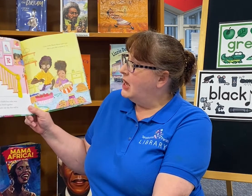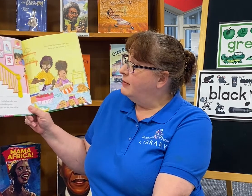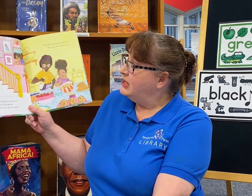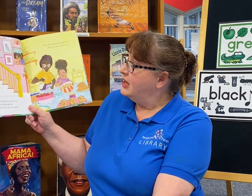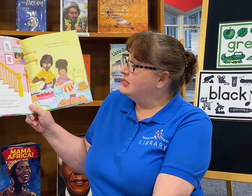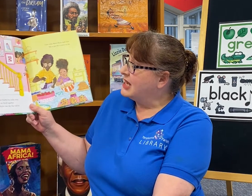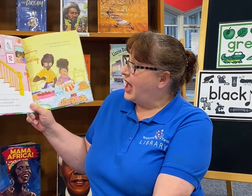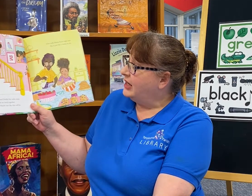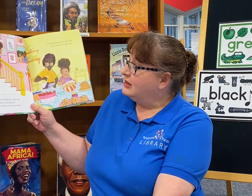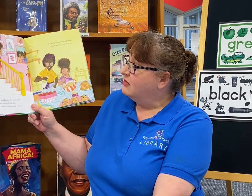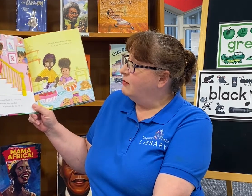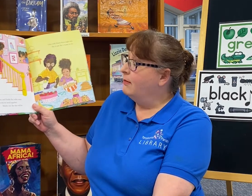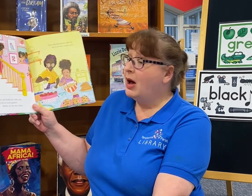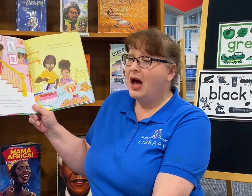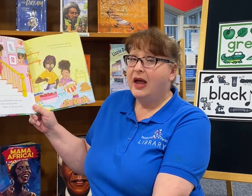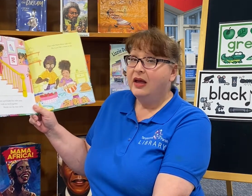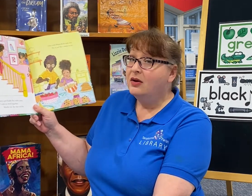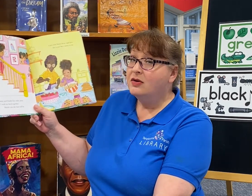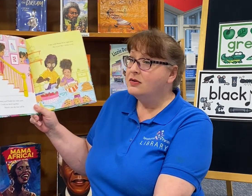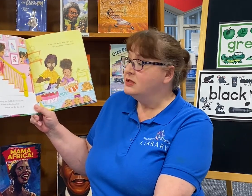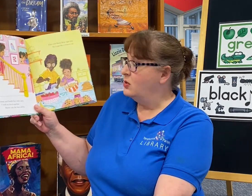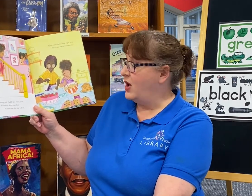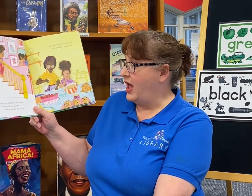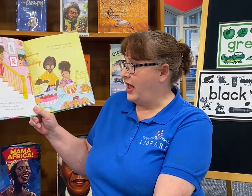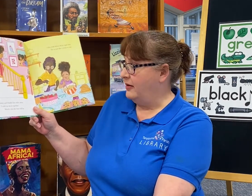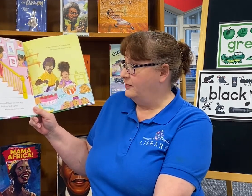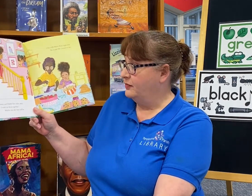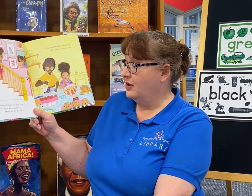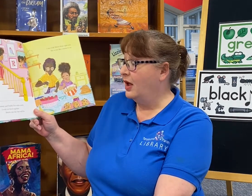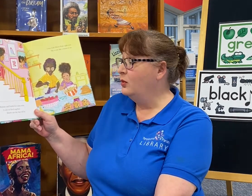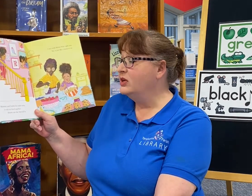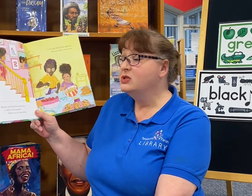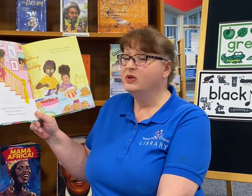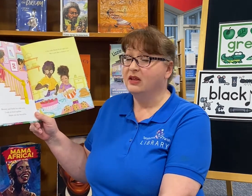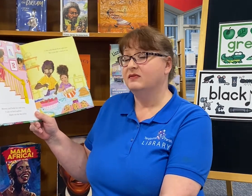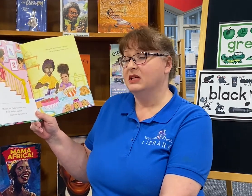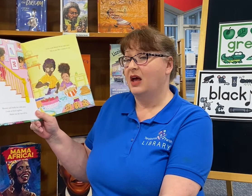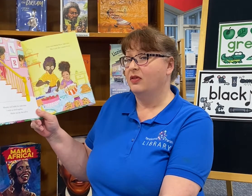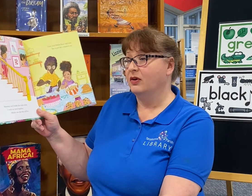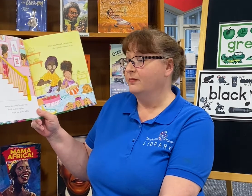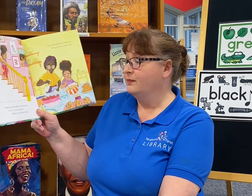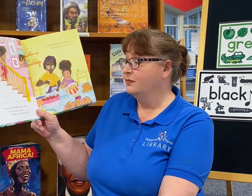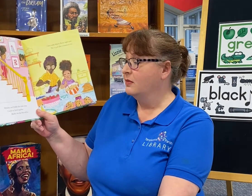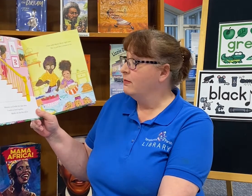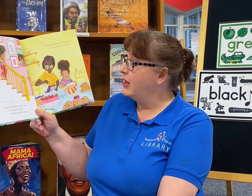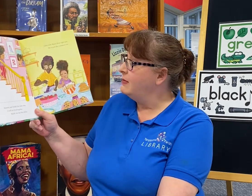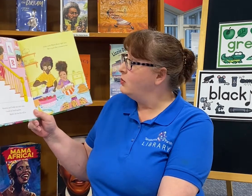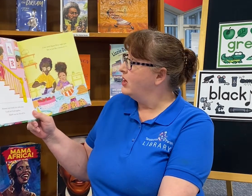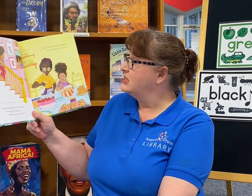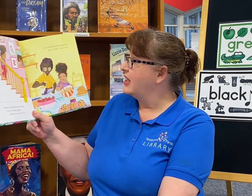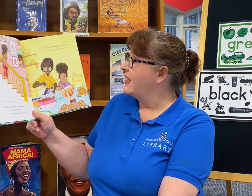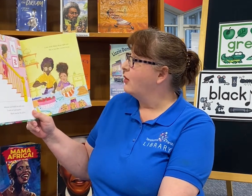Mommy and Daddy live miles away. I wish we lived together. Maybe one day that will